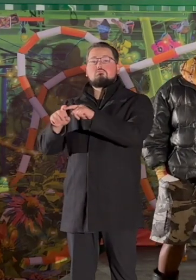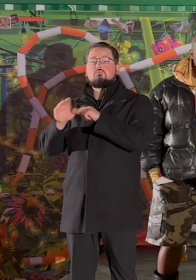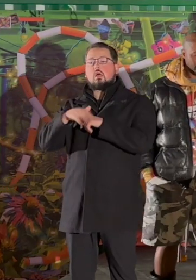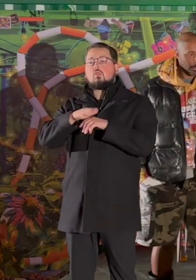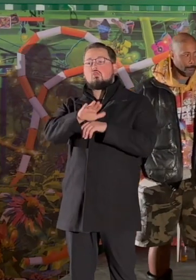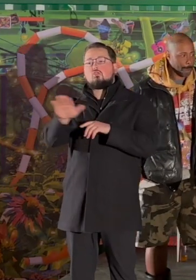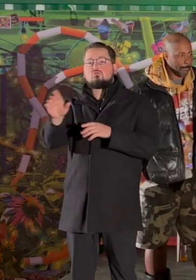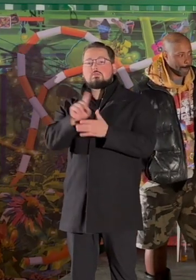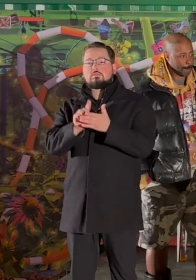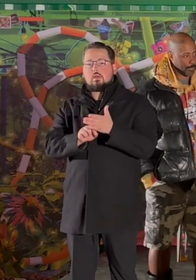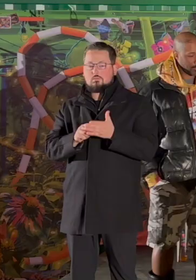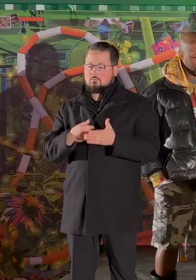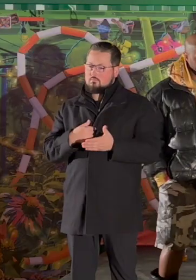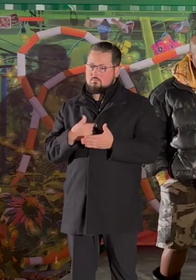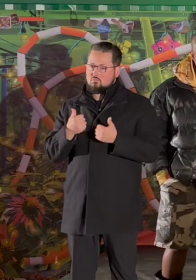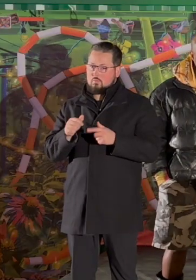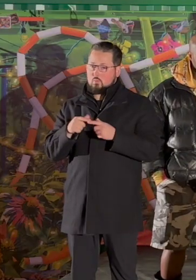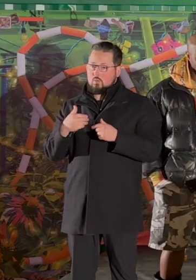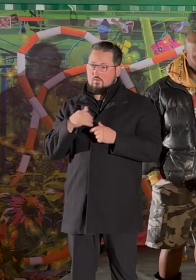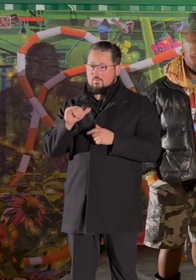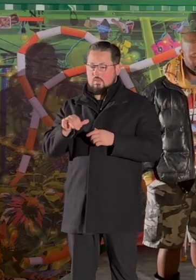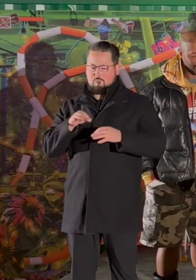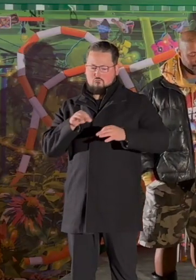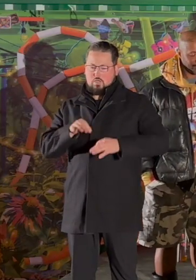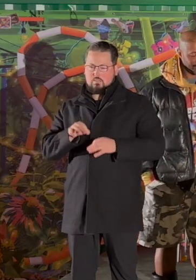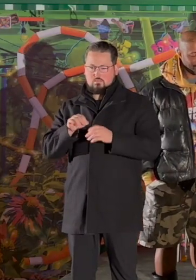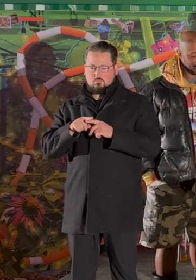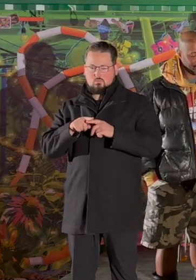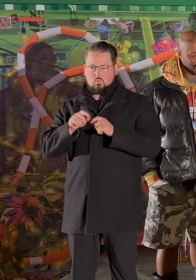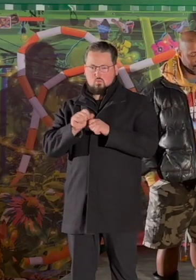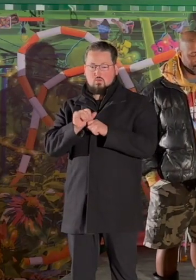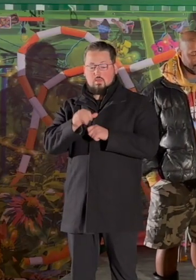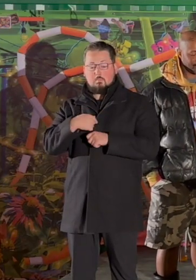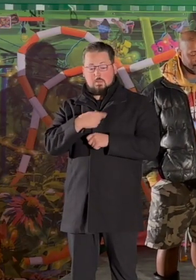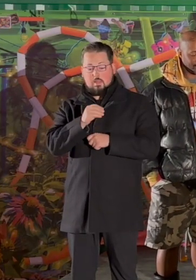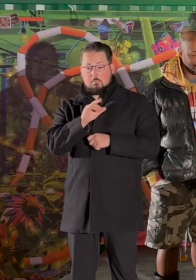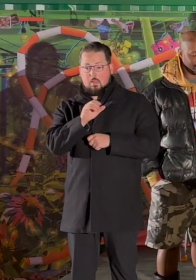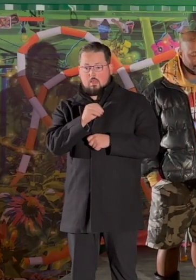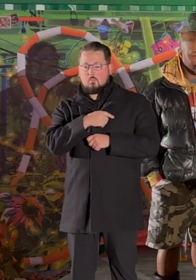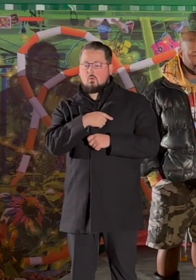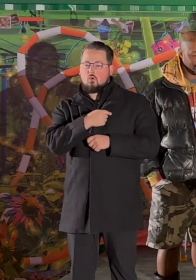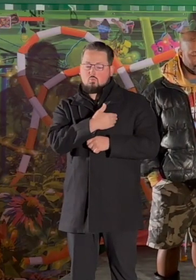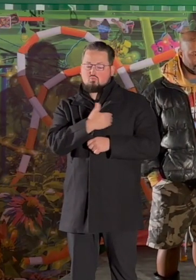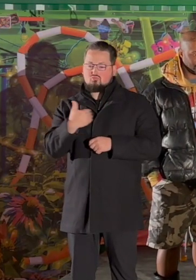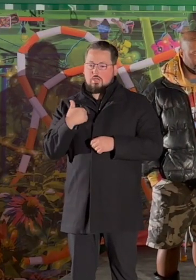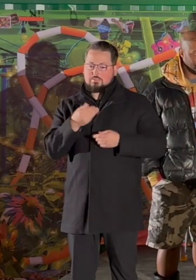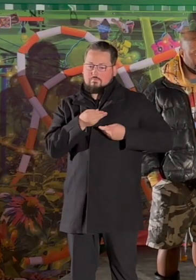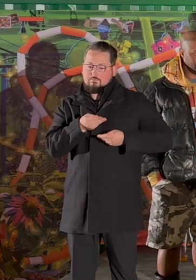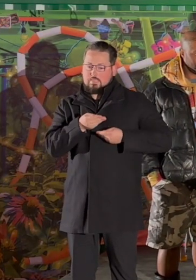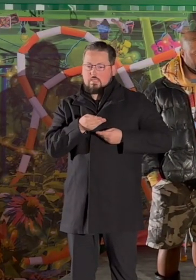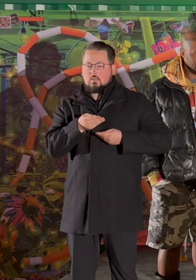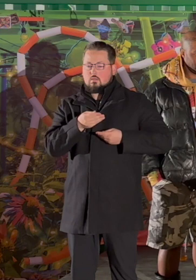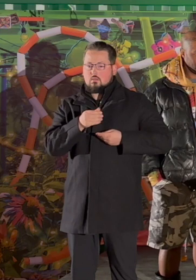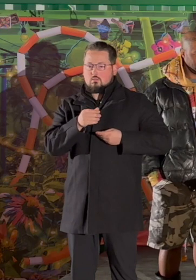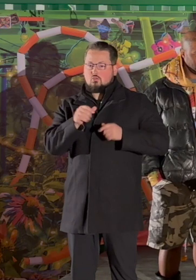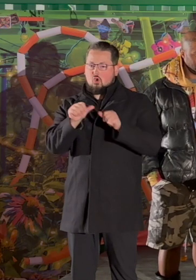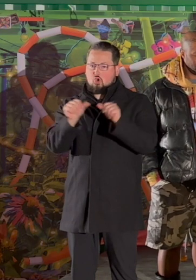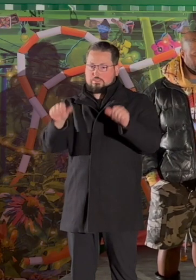designs. I've been trying to get this phrase to work that Malcolm and I are breastfeeding architects.